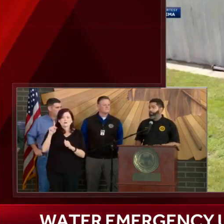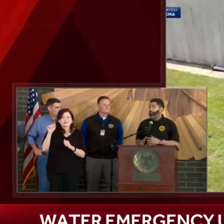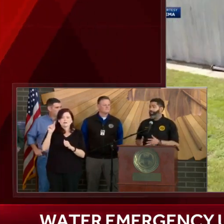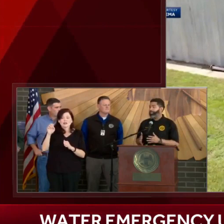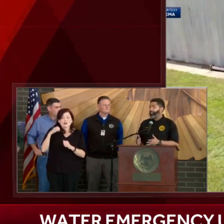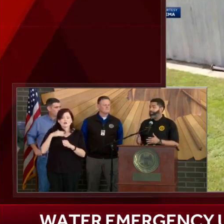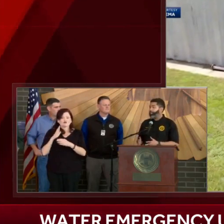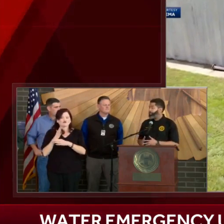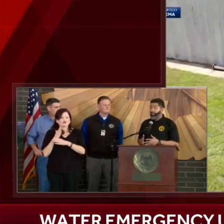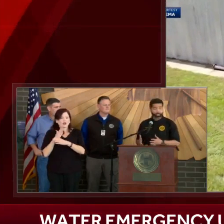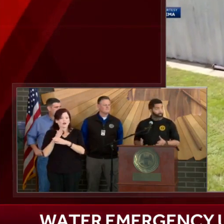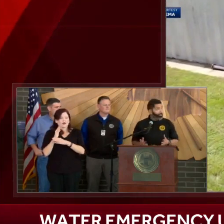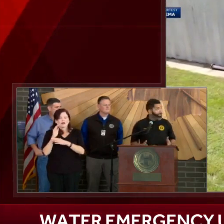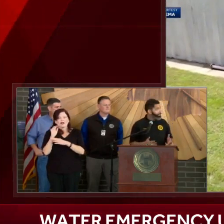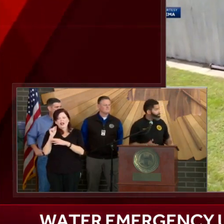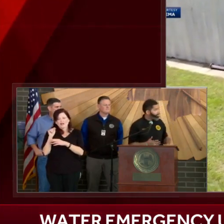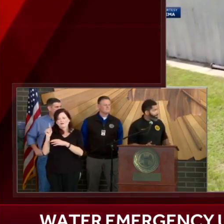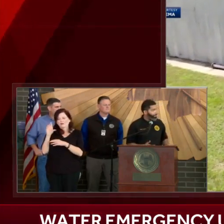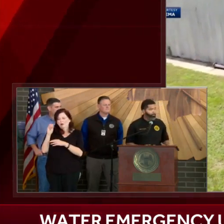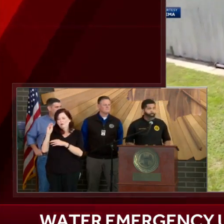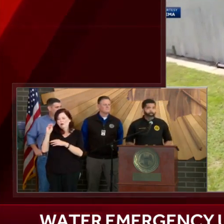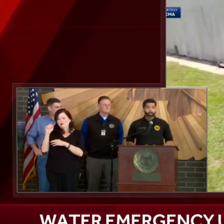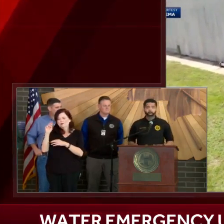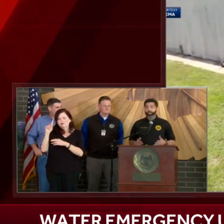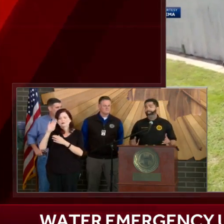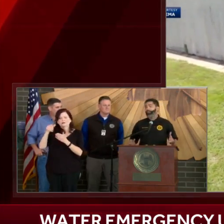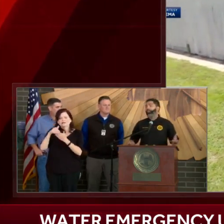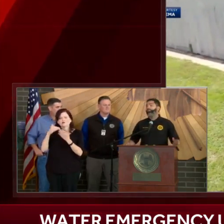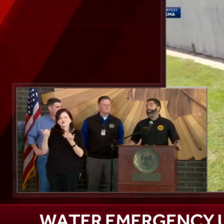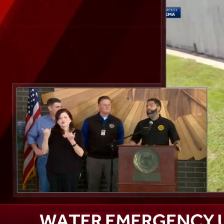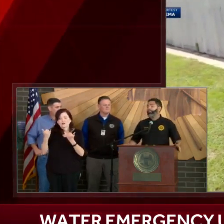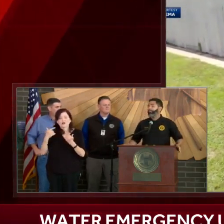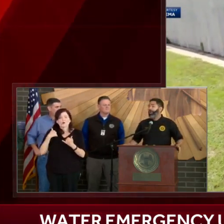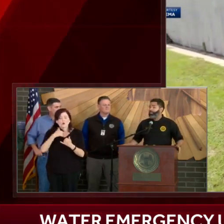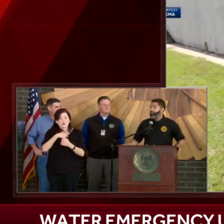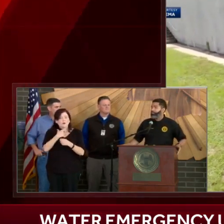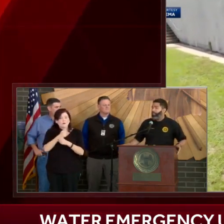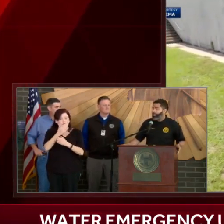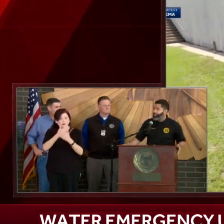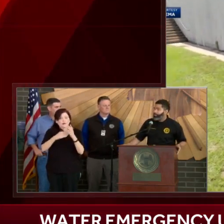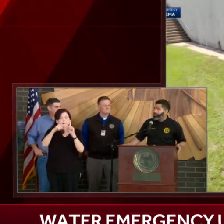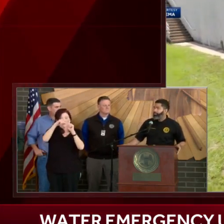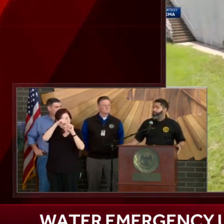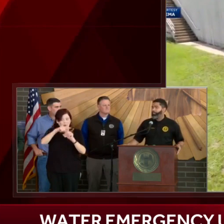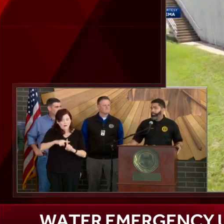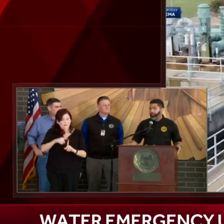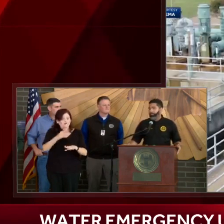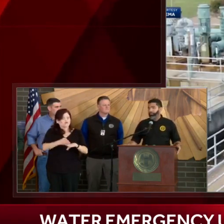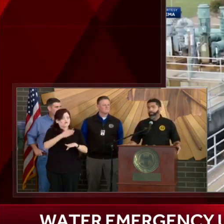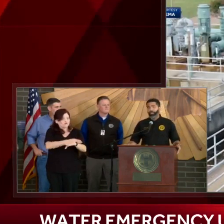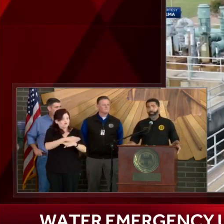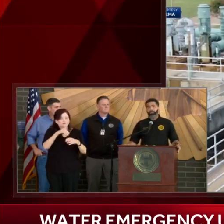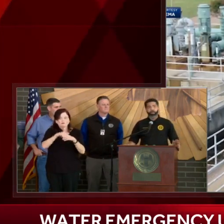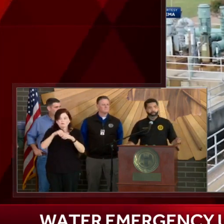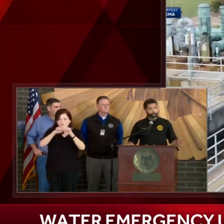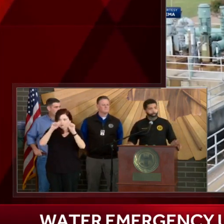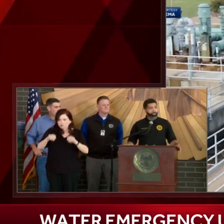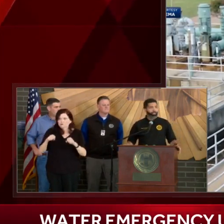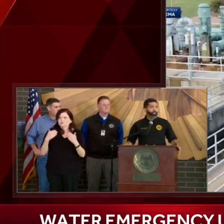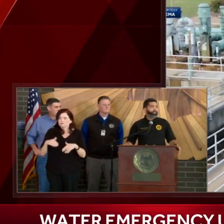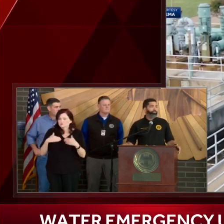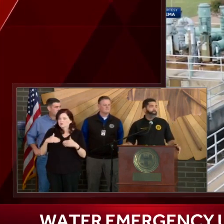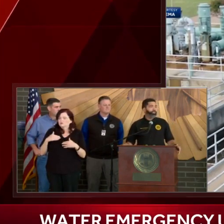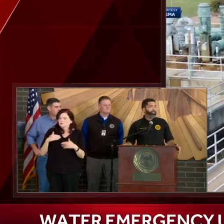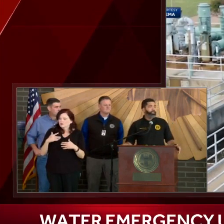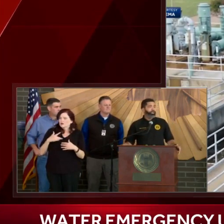from those at the Incident Command Center today, and that is that we have made some positive gains within the system. They are